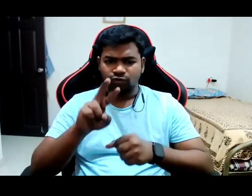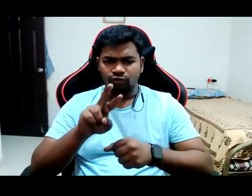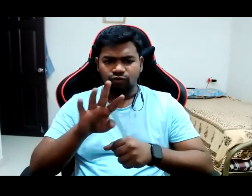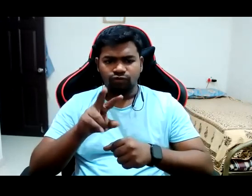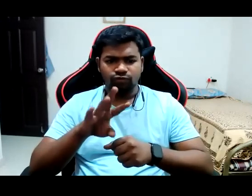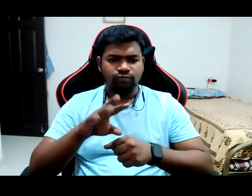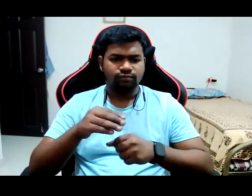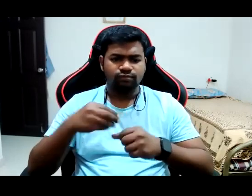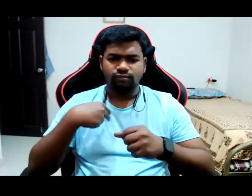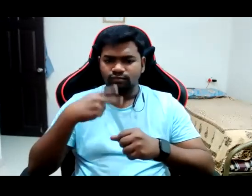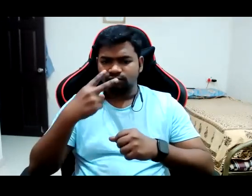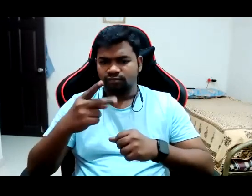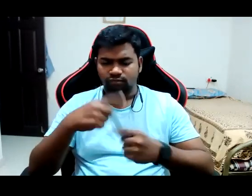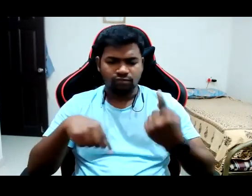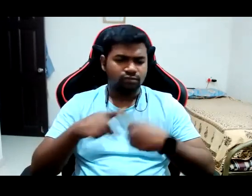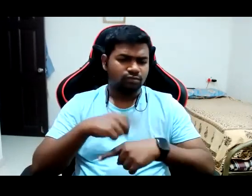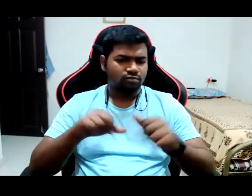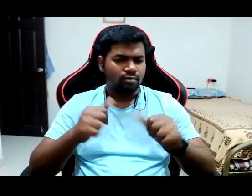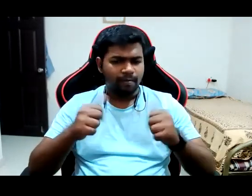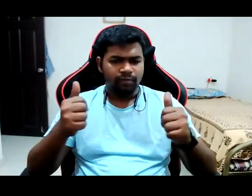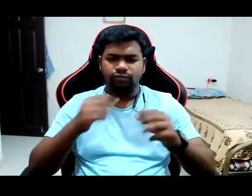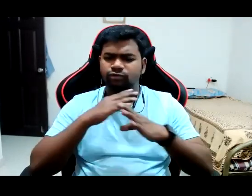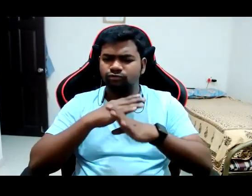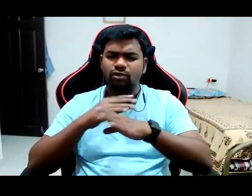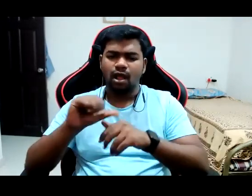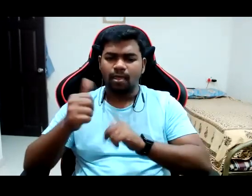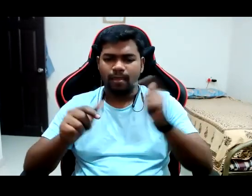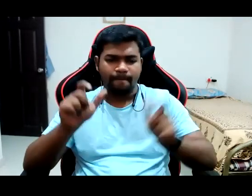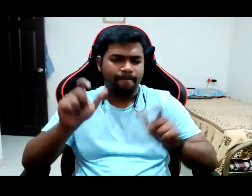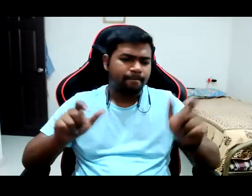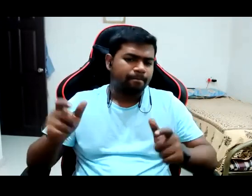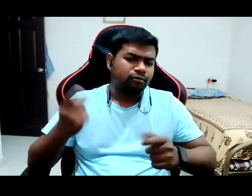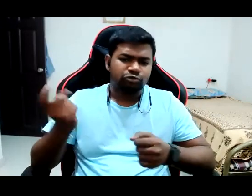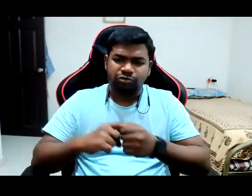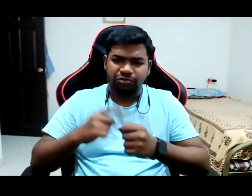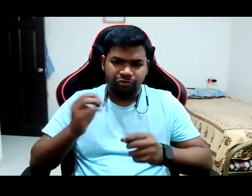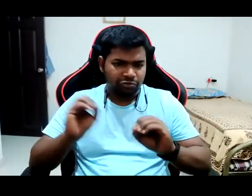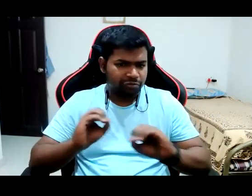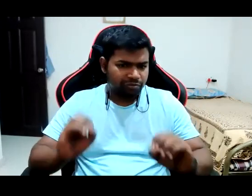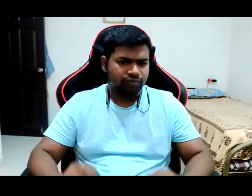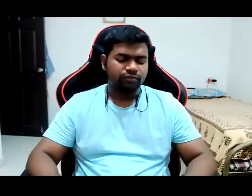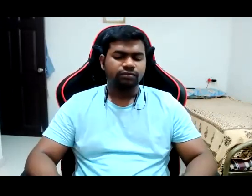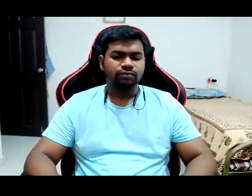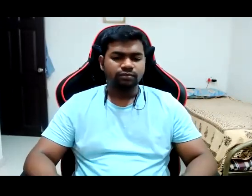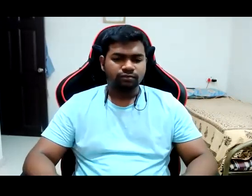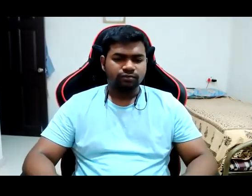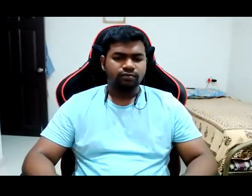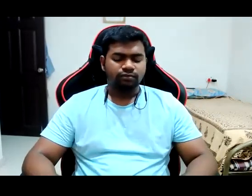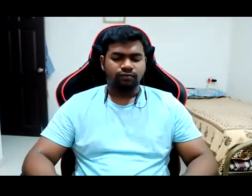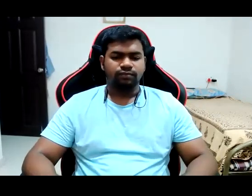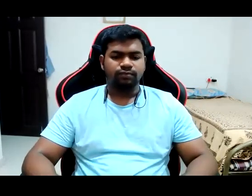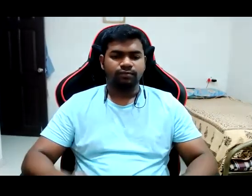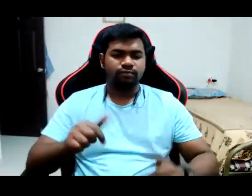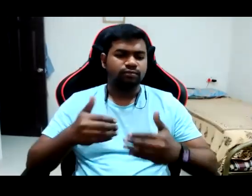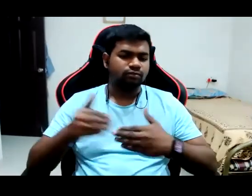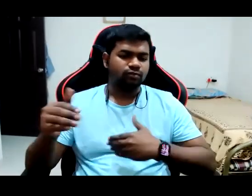highly recommend that you pass on these information to other folks who could not join the session, uh, so that they